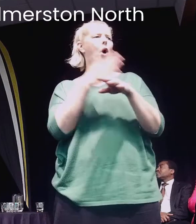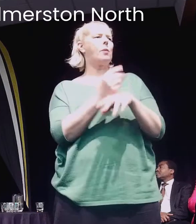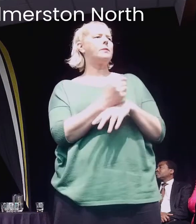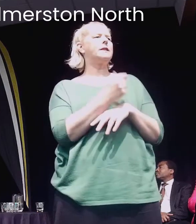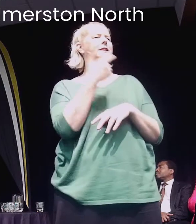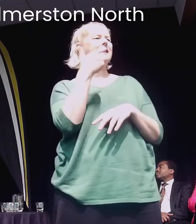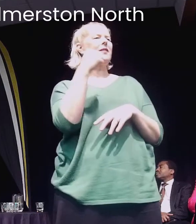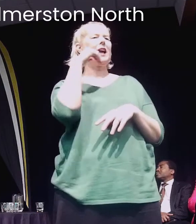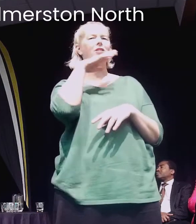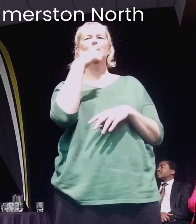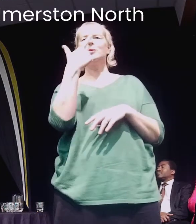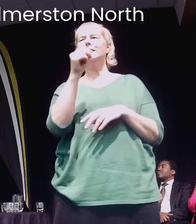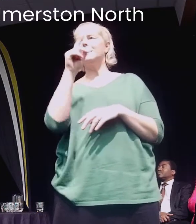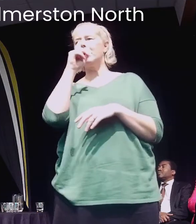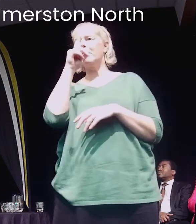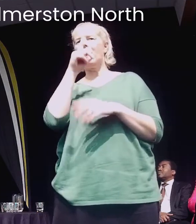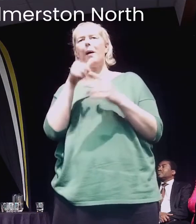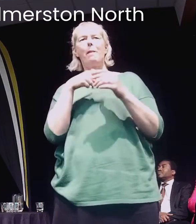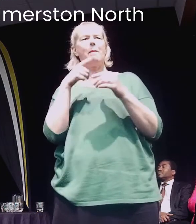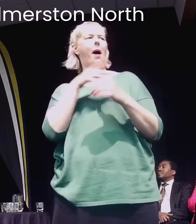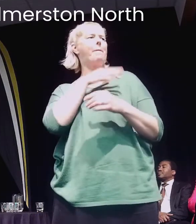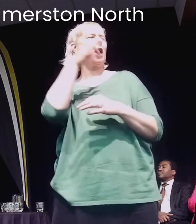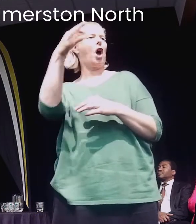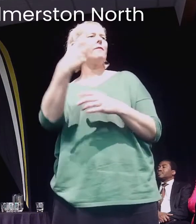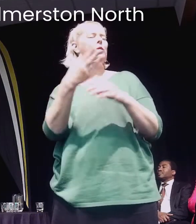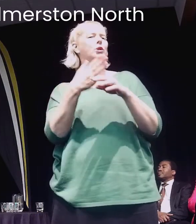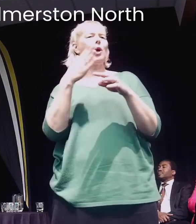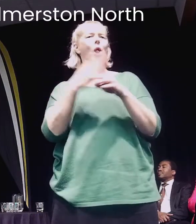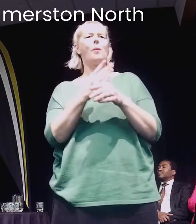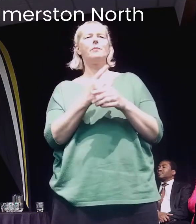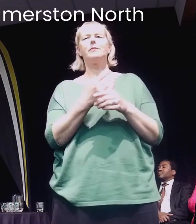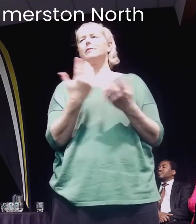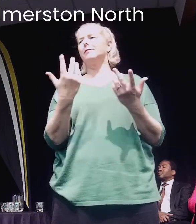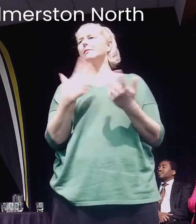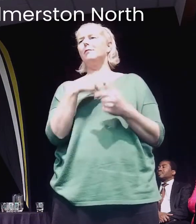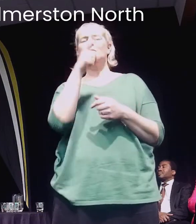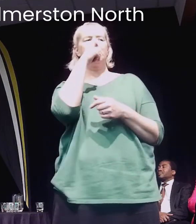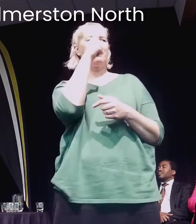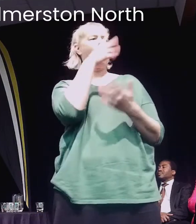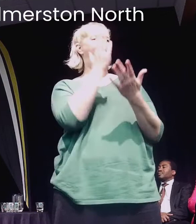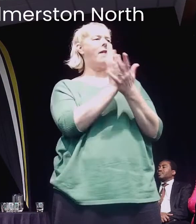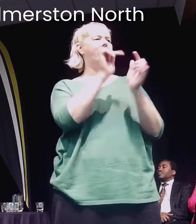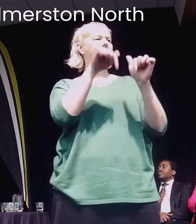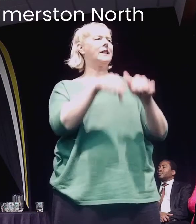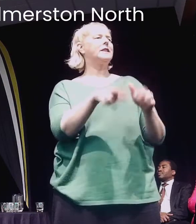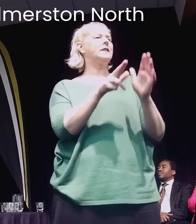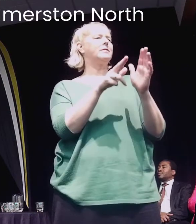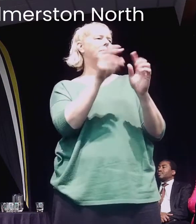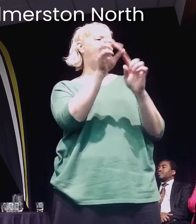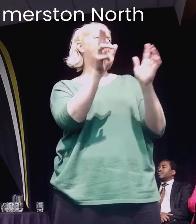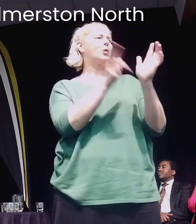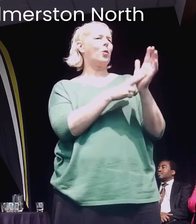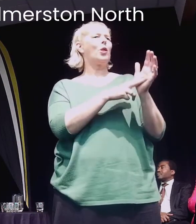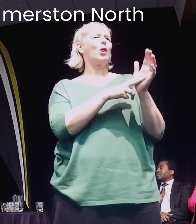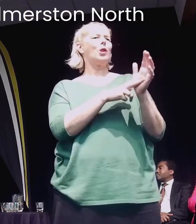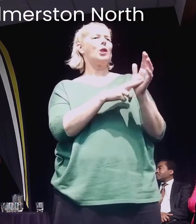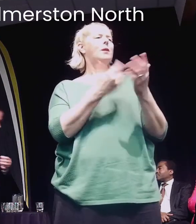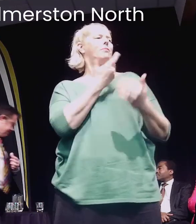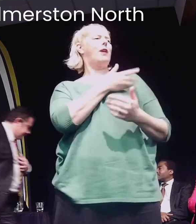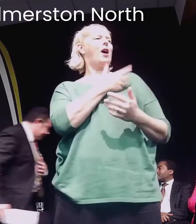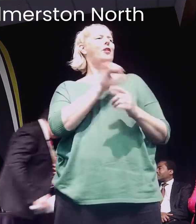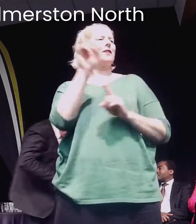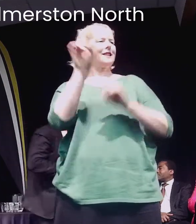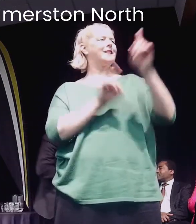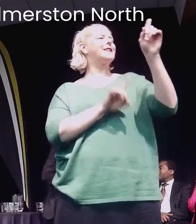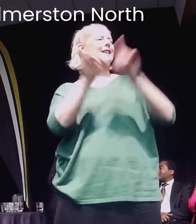thing happen. Above all, residents seem to be prouder of the city, and externally we seem to be getting better traction as well. Thank you.